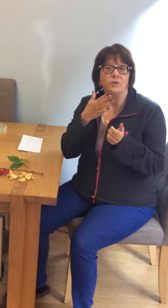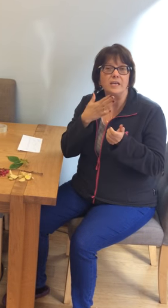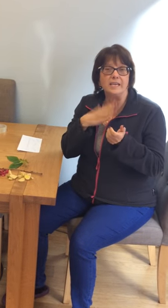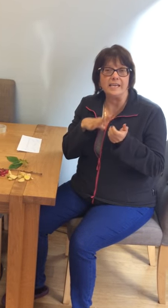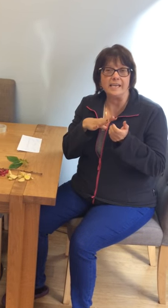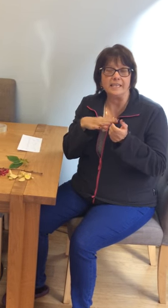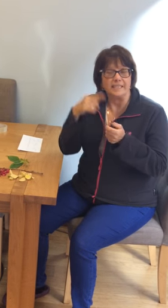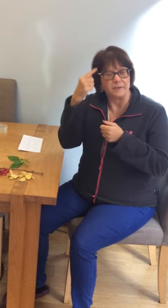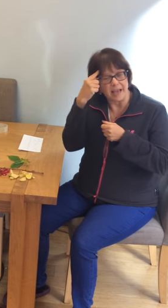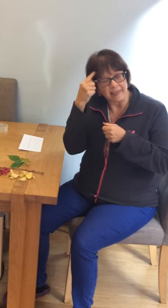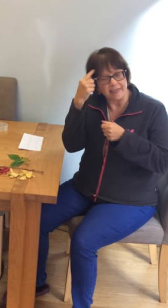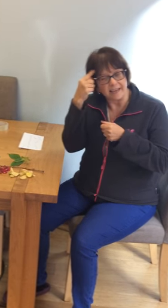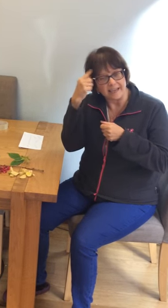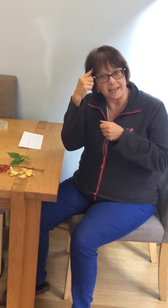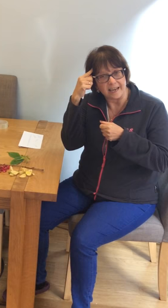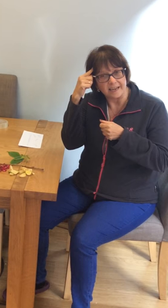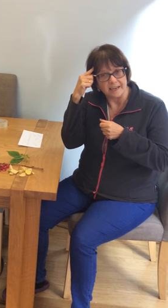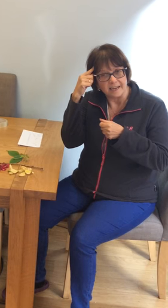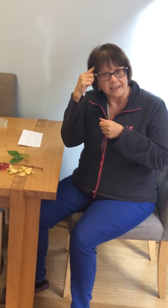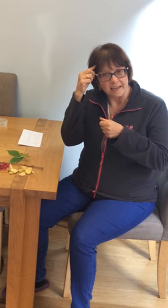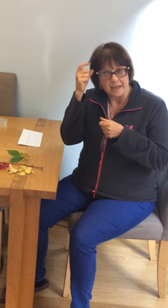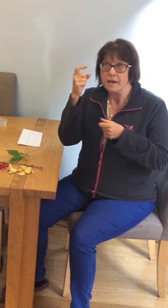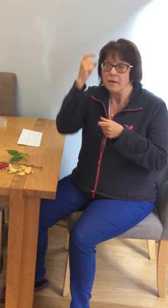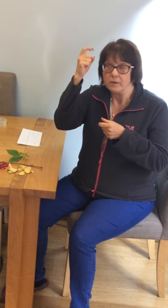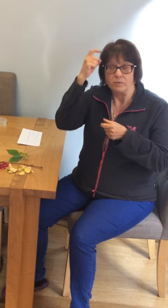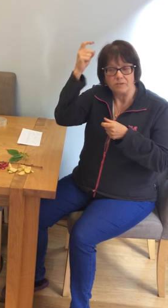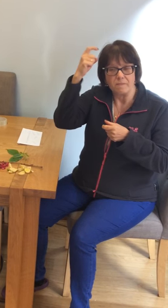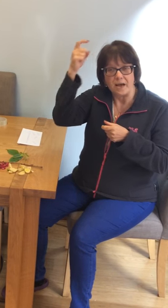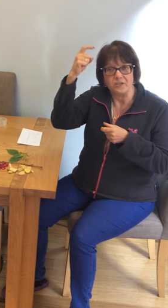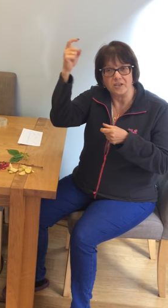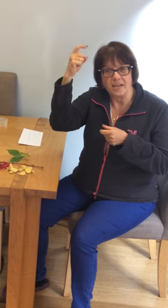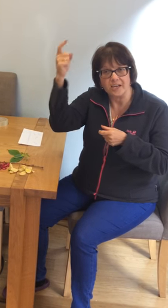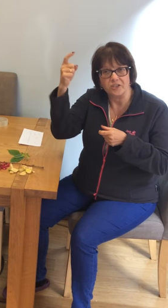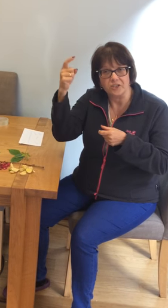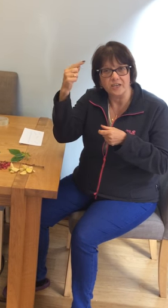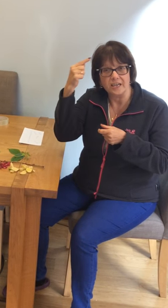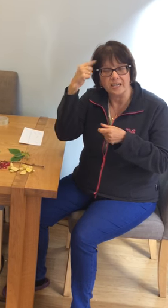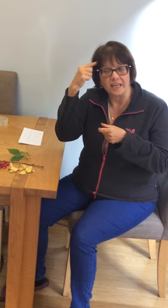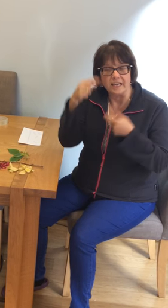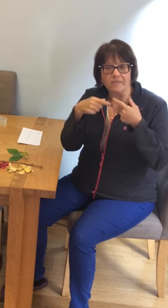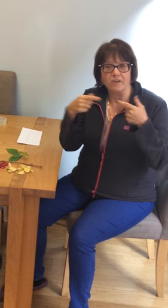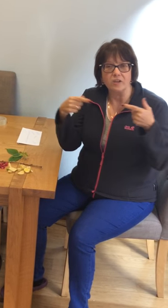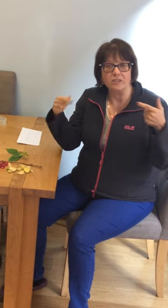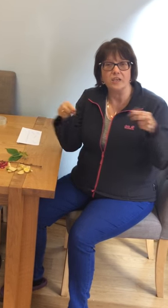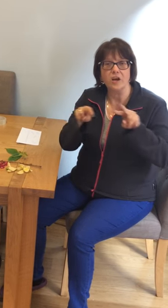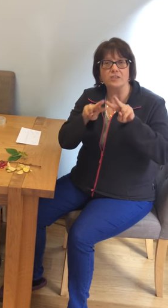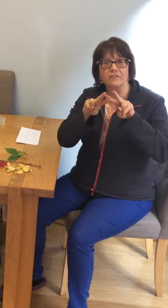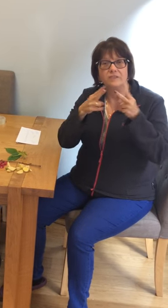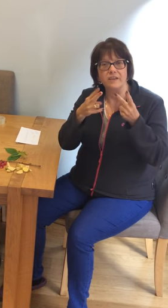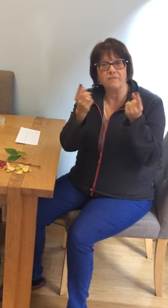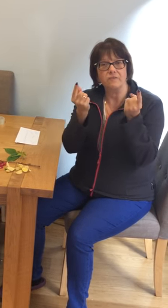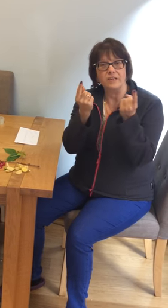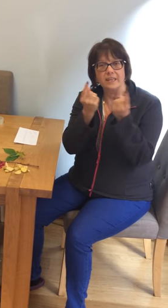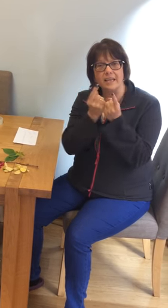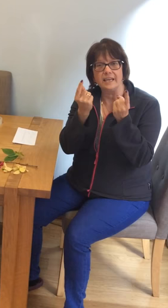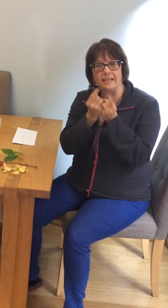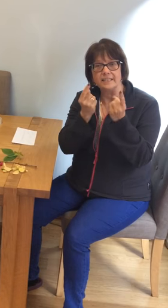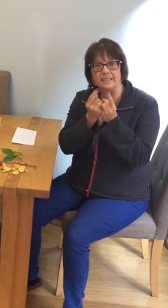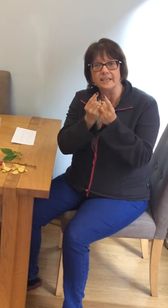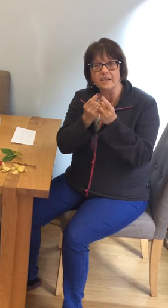you need to get thinking, use your imagination and think of lots and lots of different things